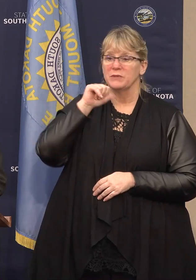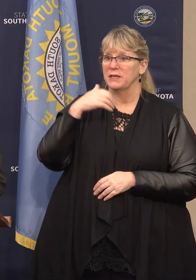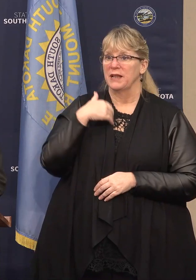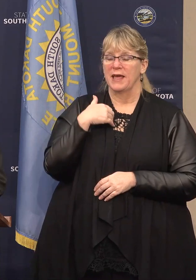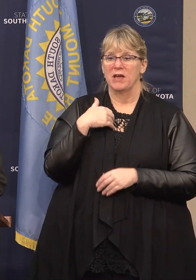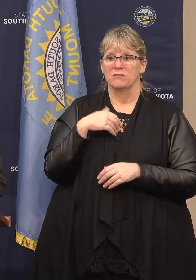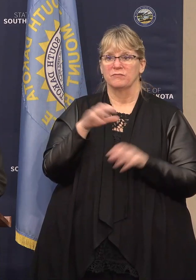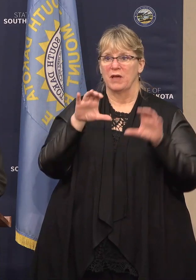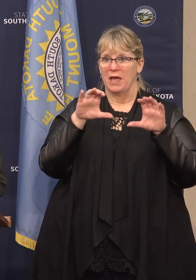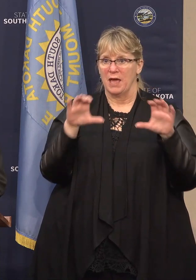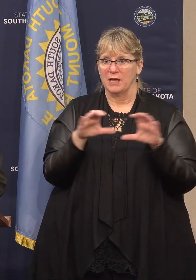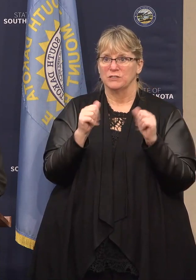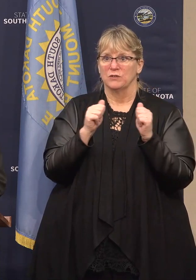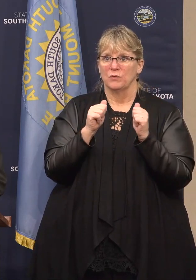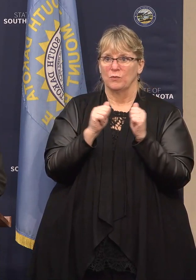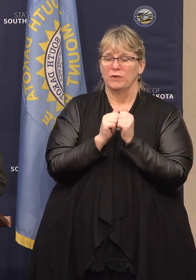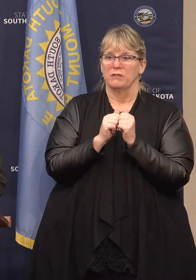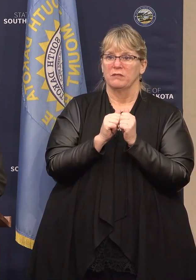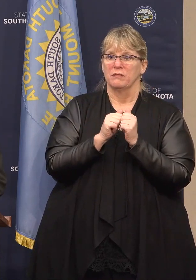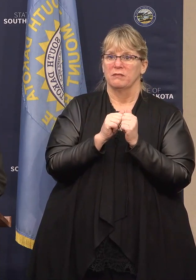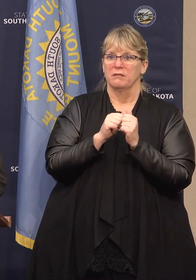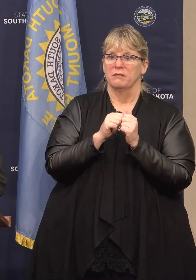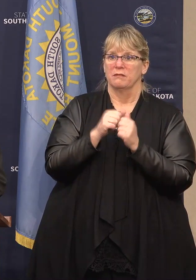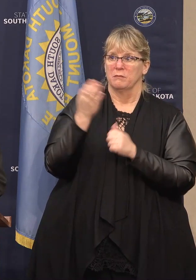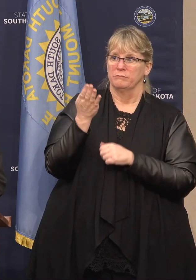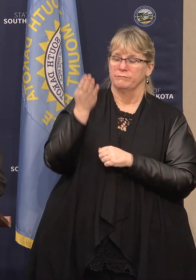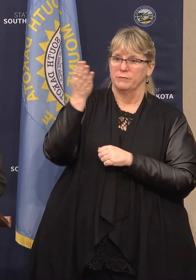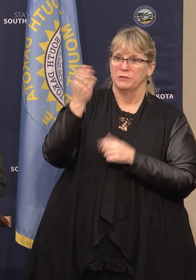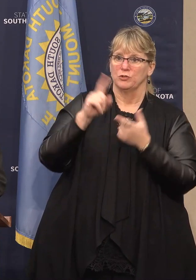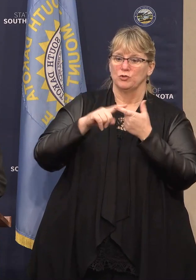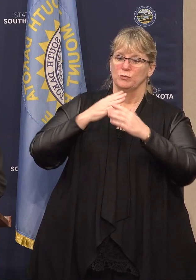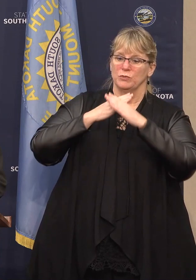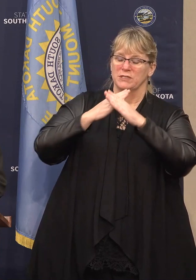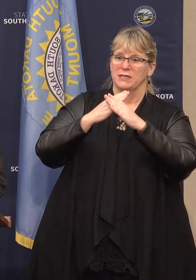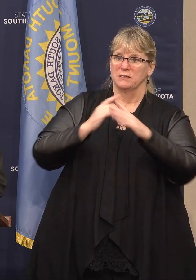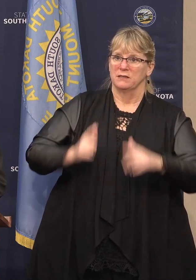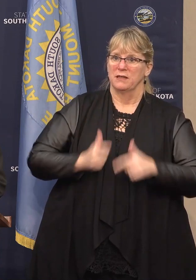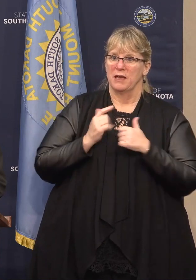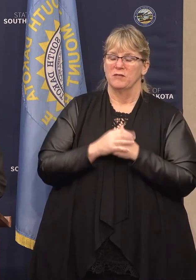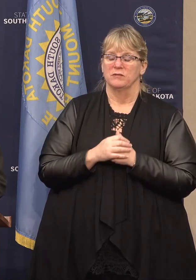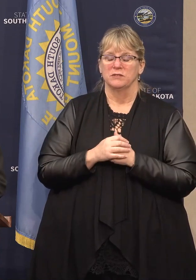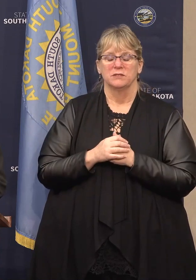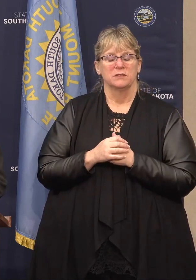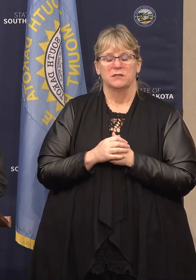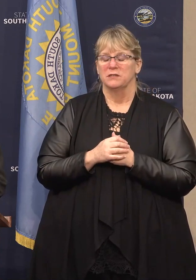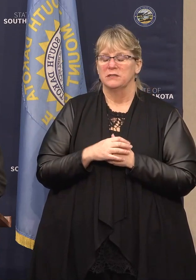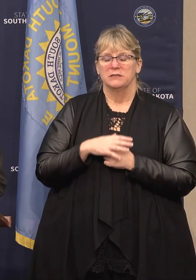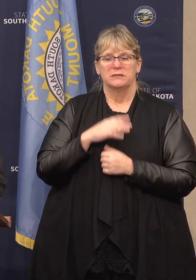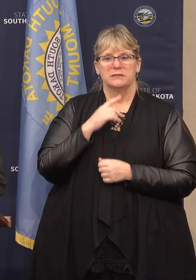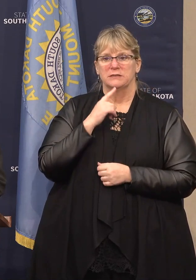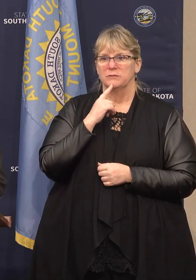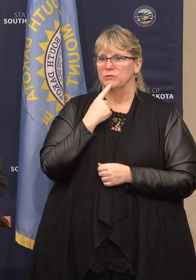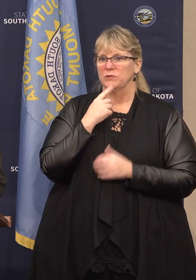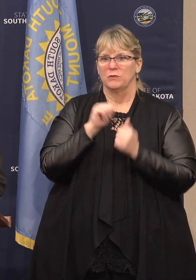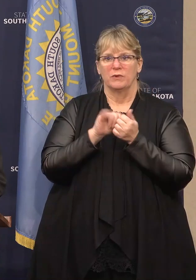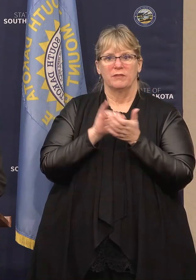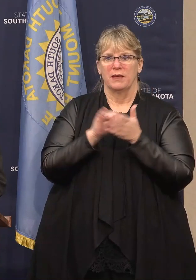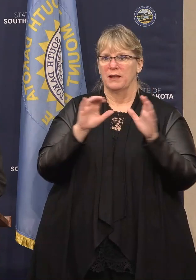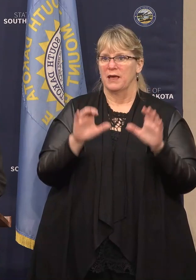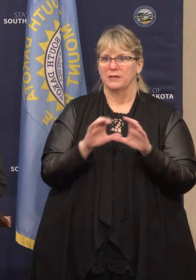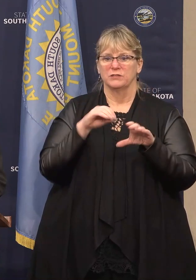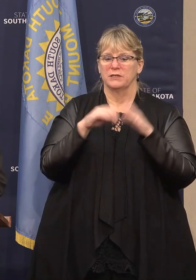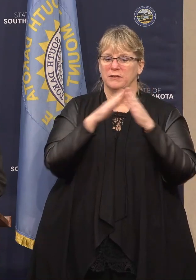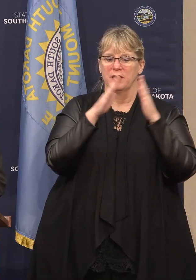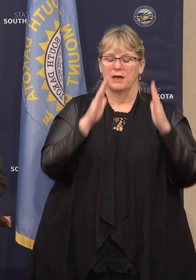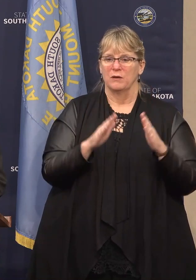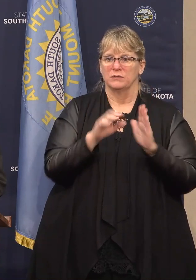action on a piece of legislation that had to do with protecting life. I was extremely disappointed by that action in the House